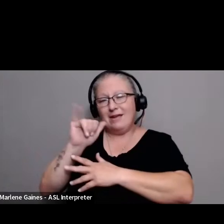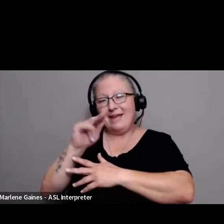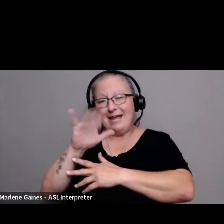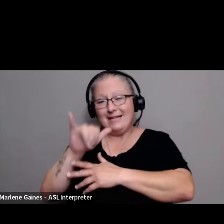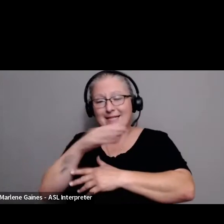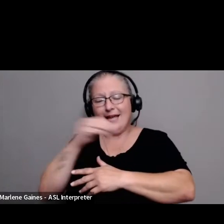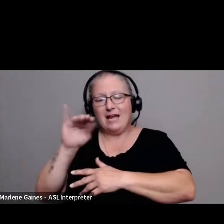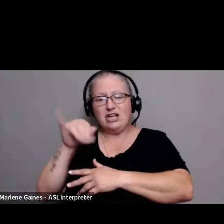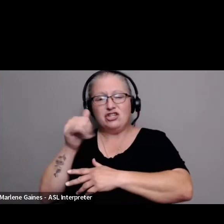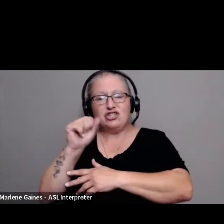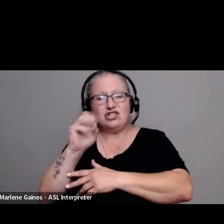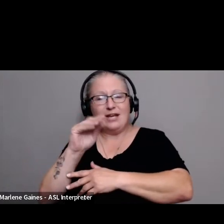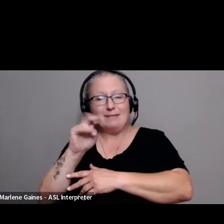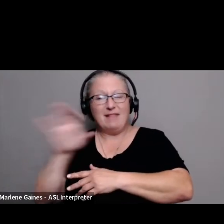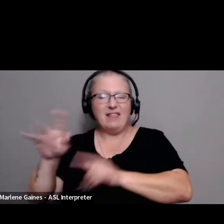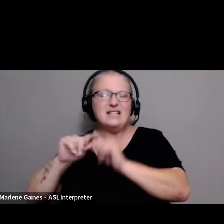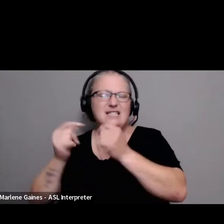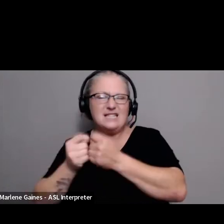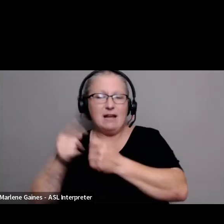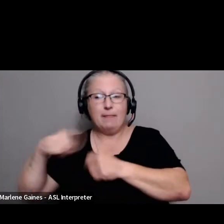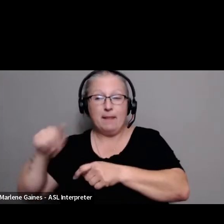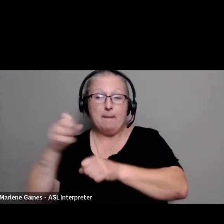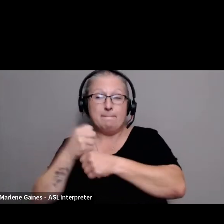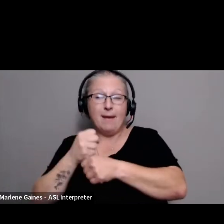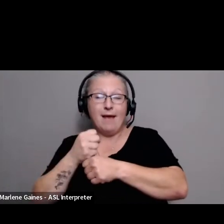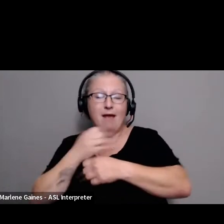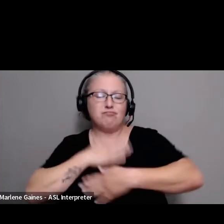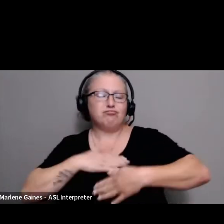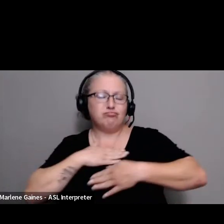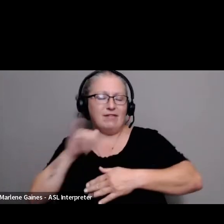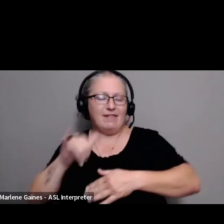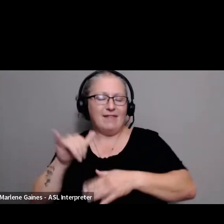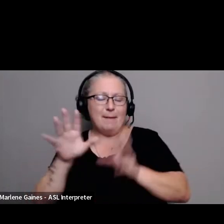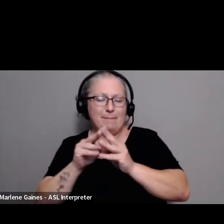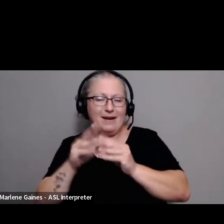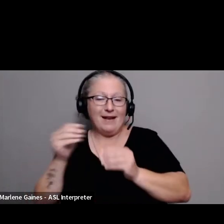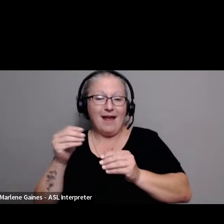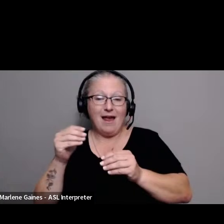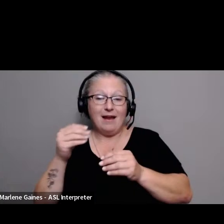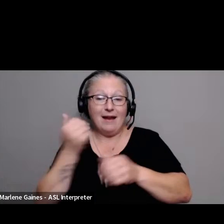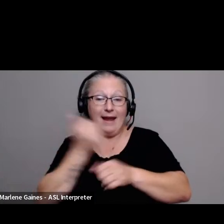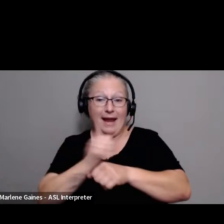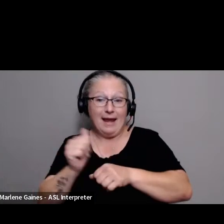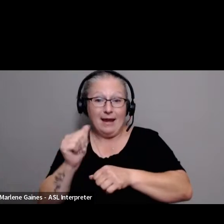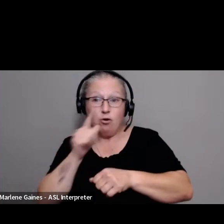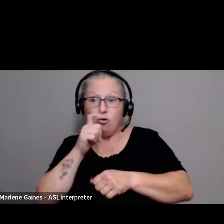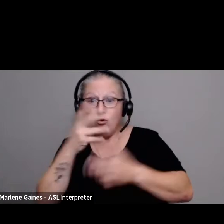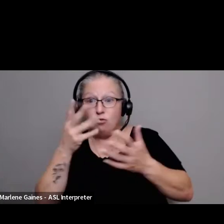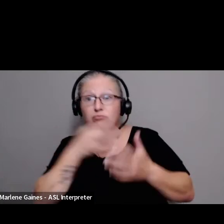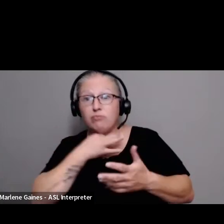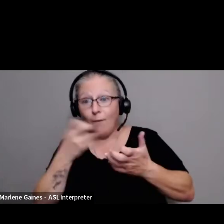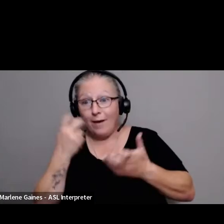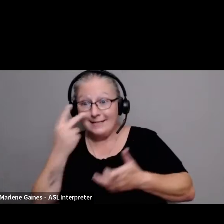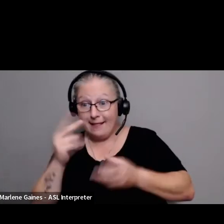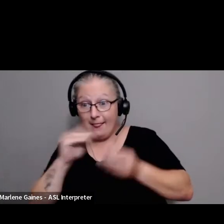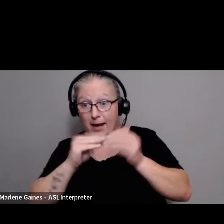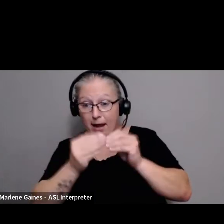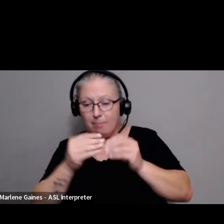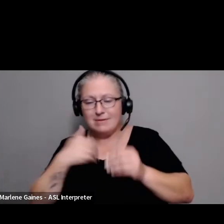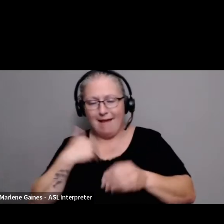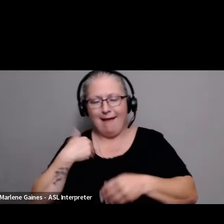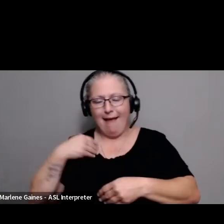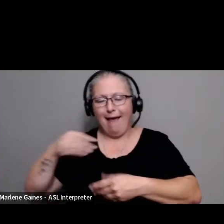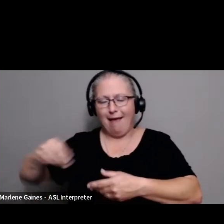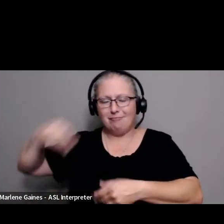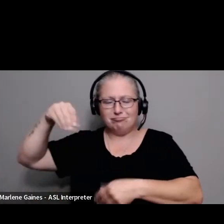Jasmine and their entire team. They really make the meetings fun and really productive. We have a lot of, anybody want to see the numbers? I have them right here. I'm sure that